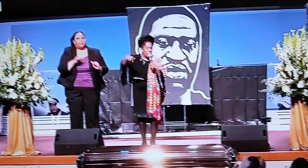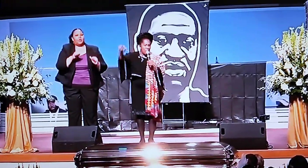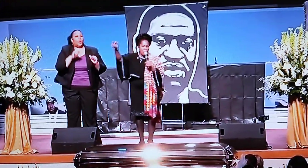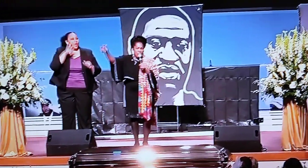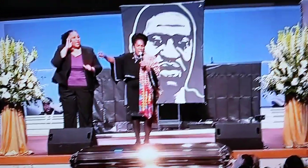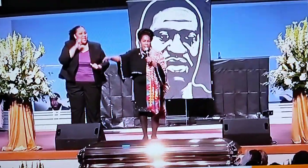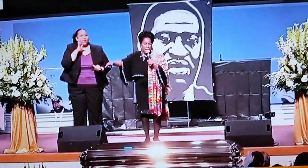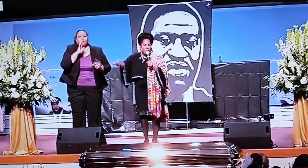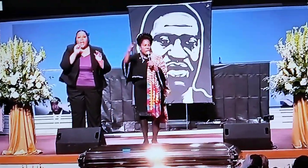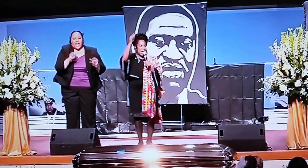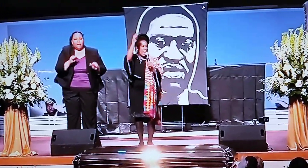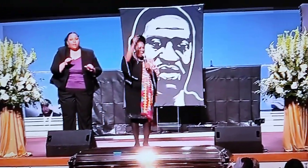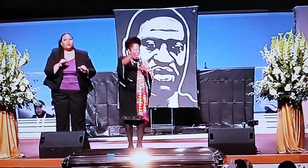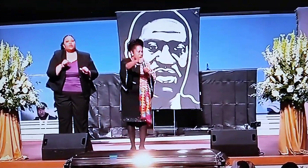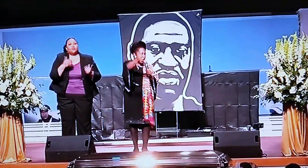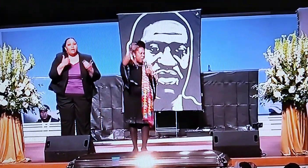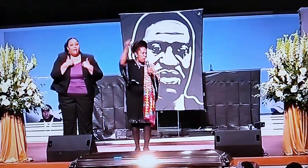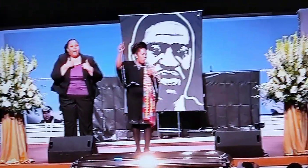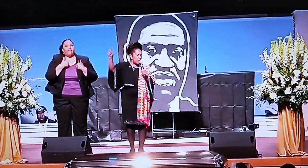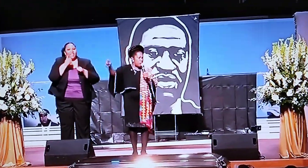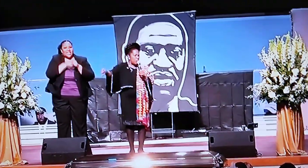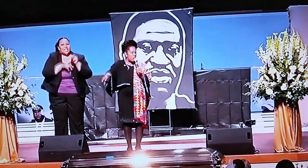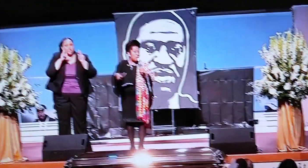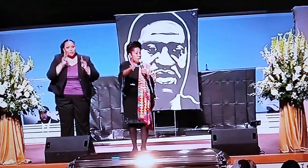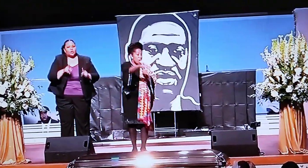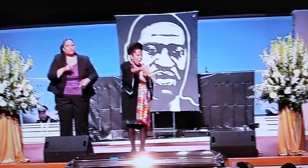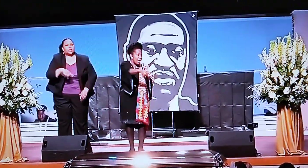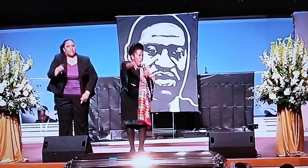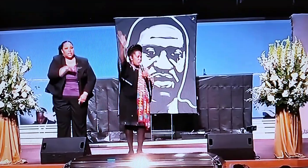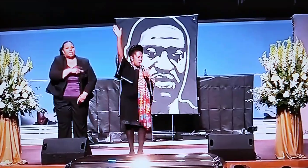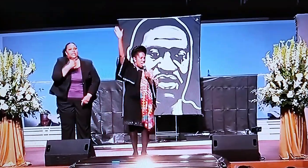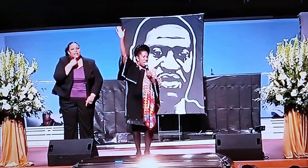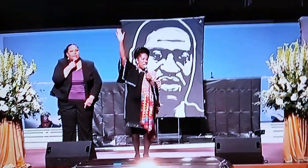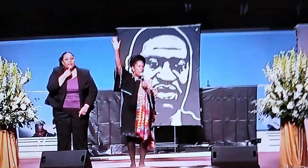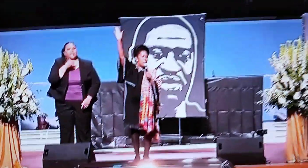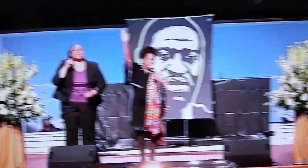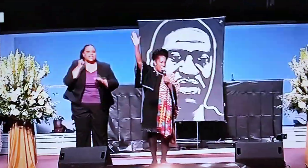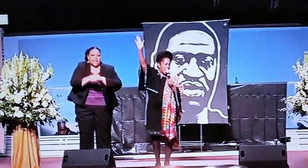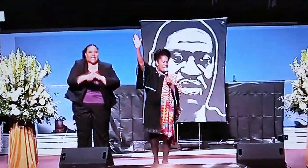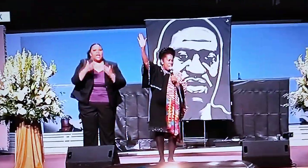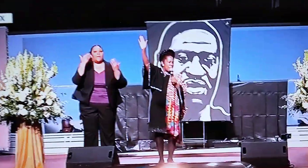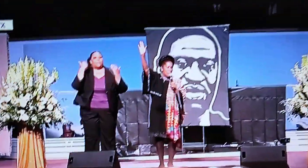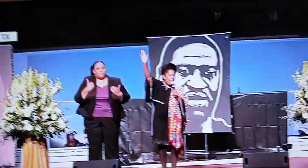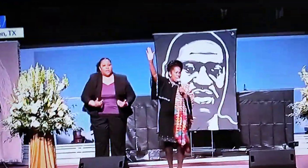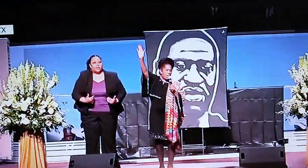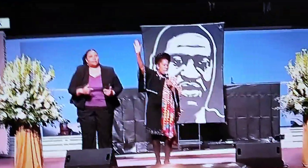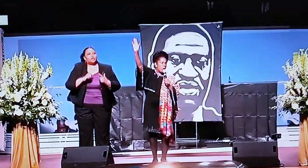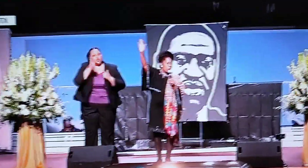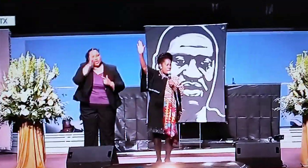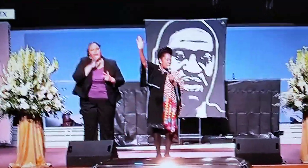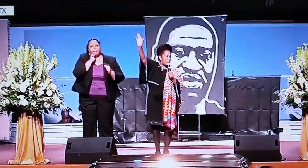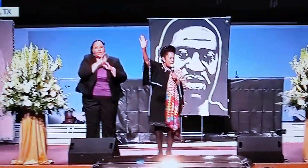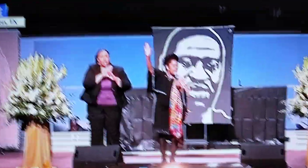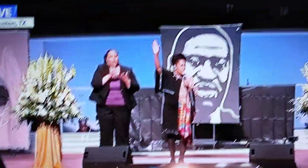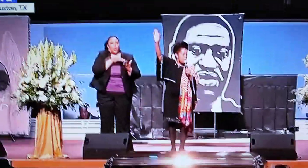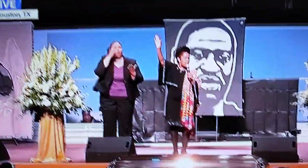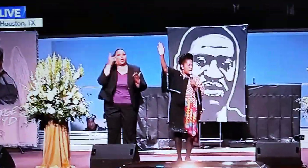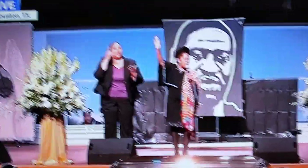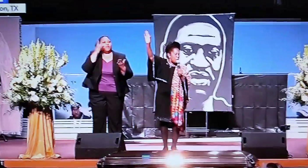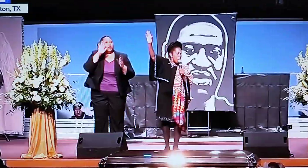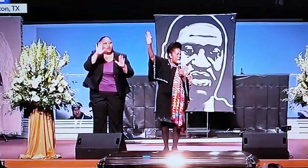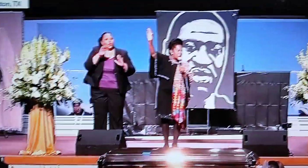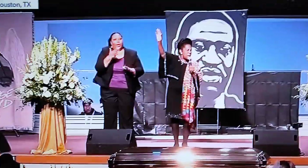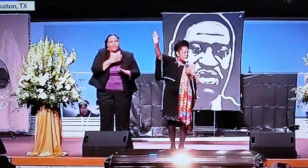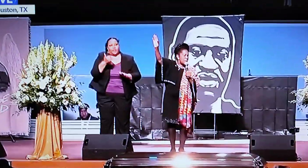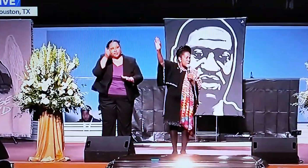or he going to be able to have each and every one of you say, send me to God be the glory for the